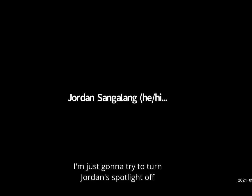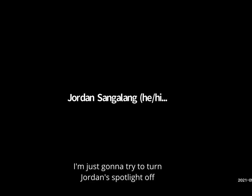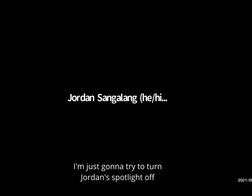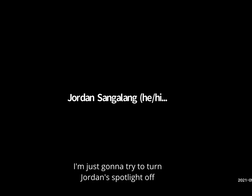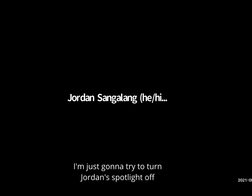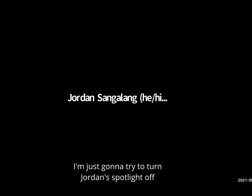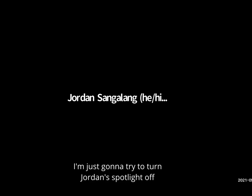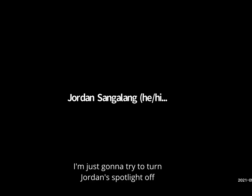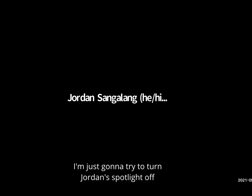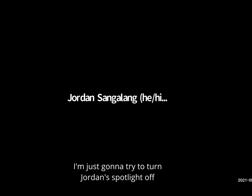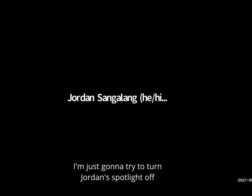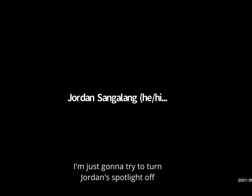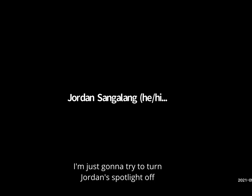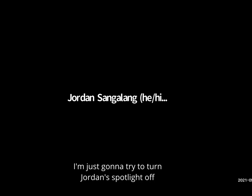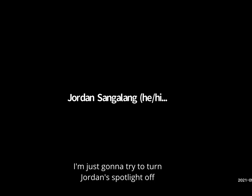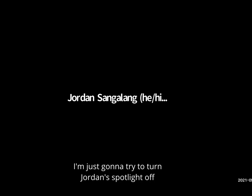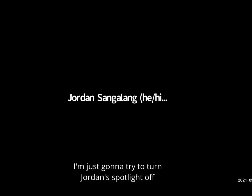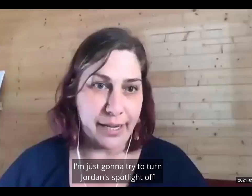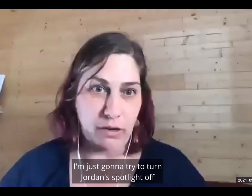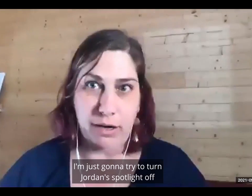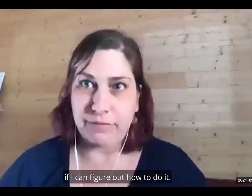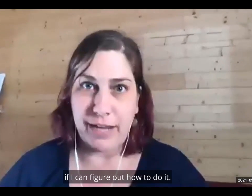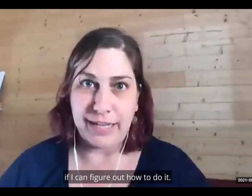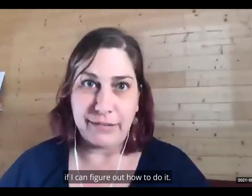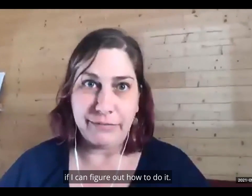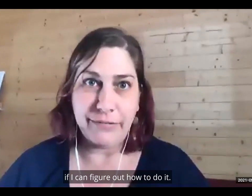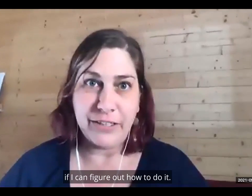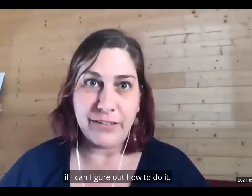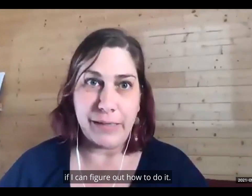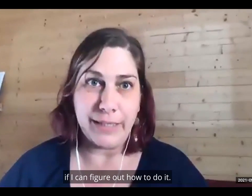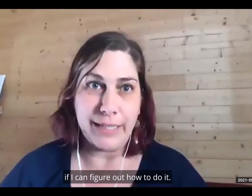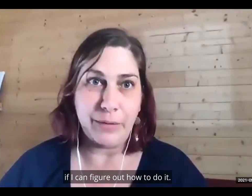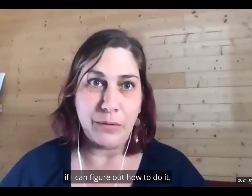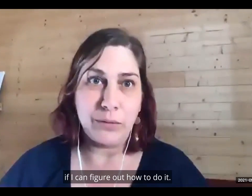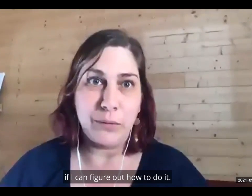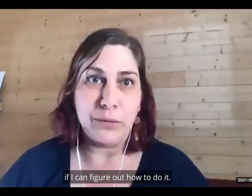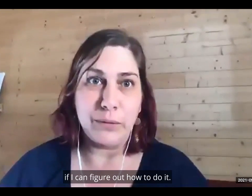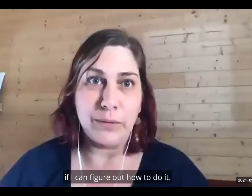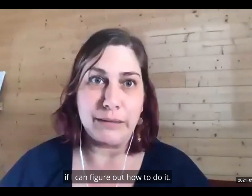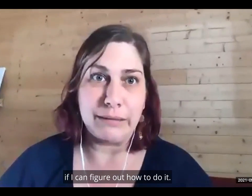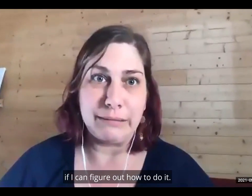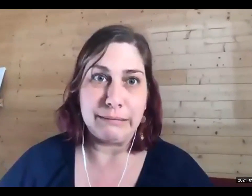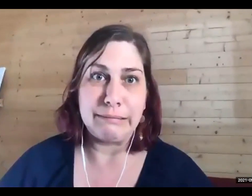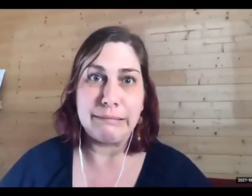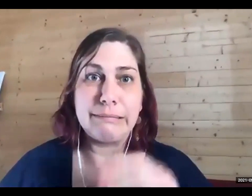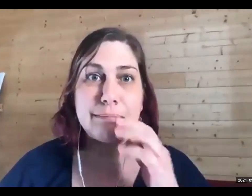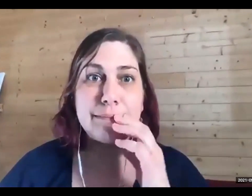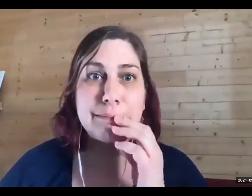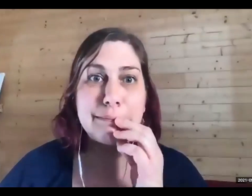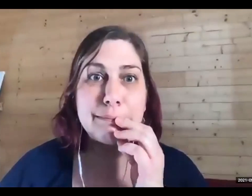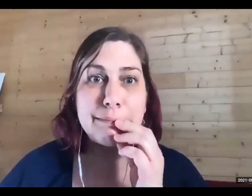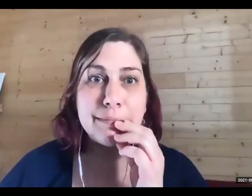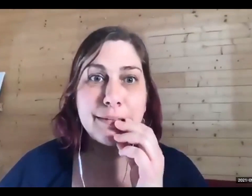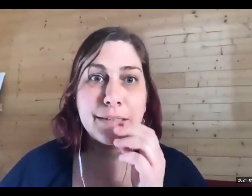I'm just going to try to turn Jordan's spotlight off, if I can figure out how to do it.